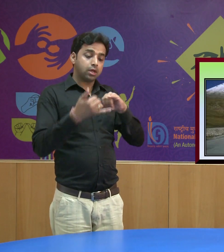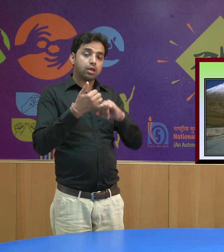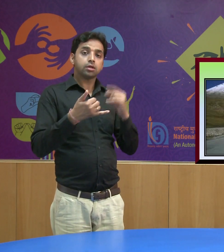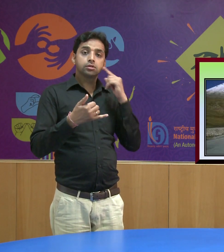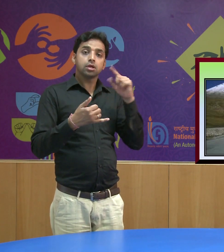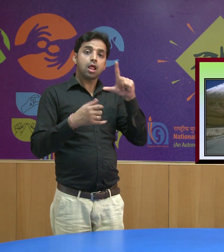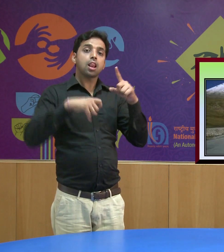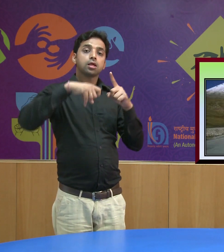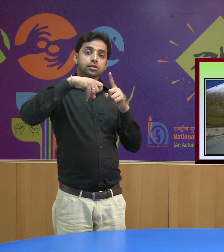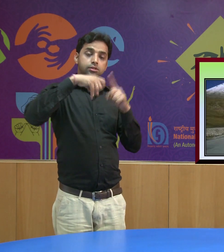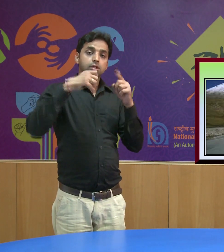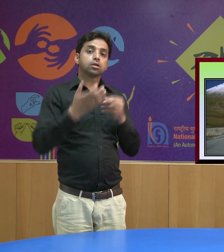Route.